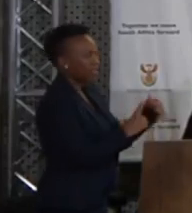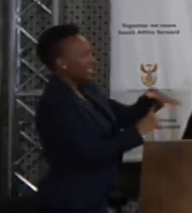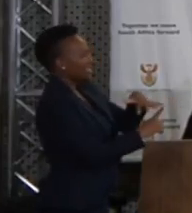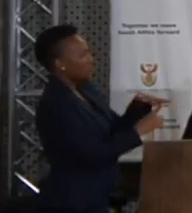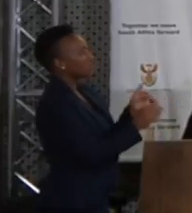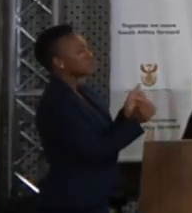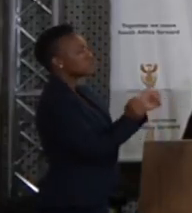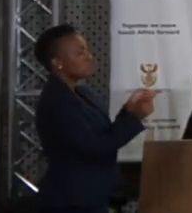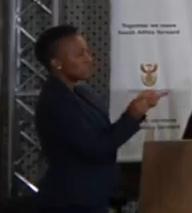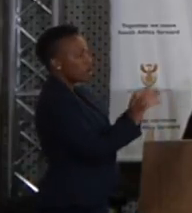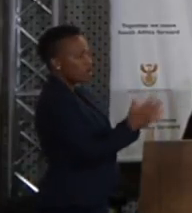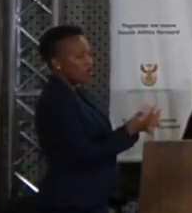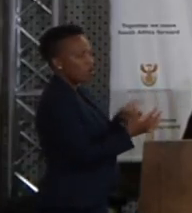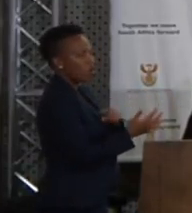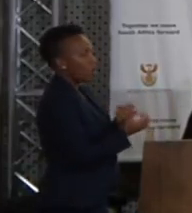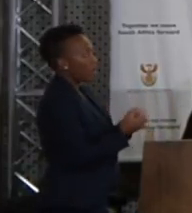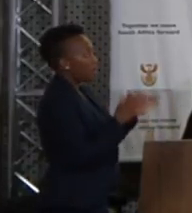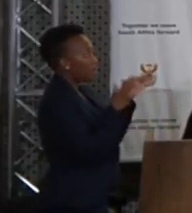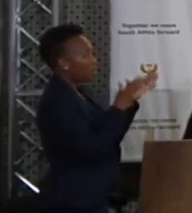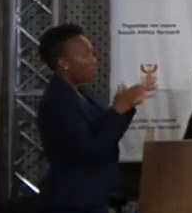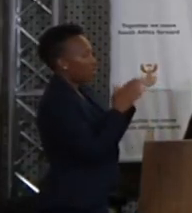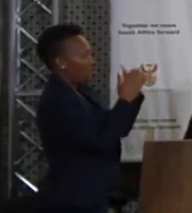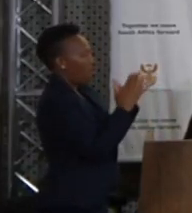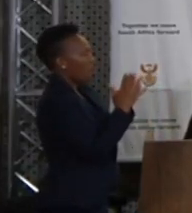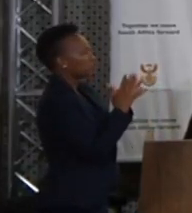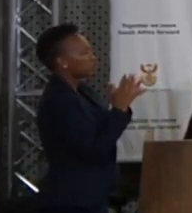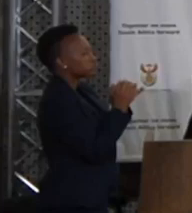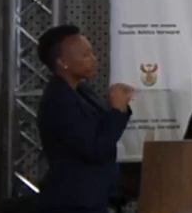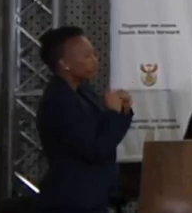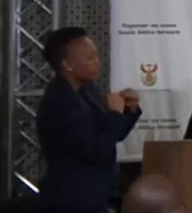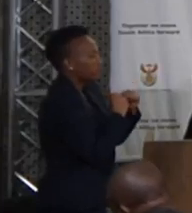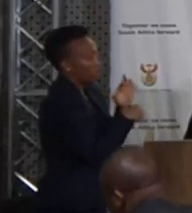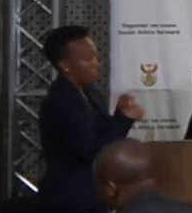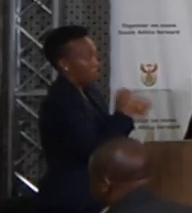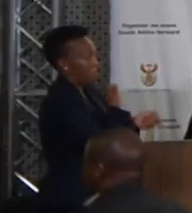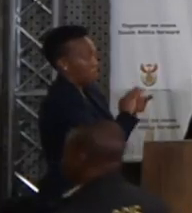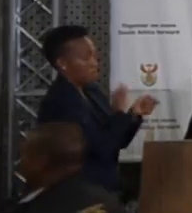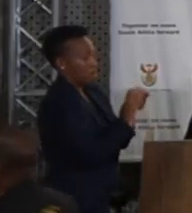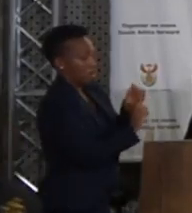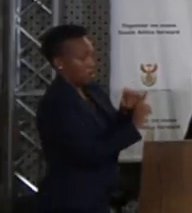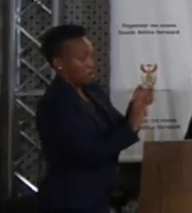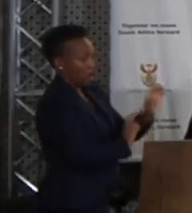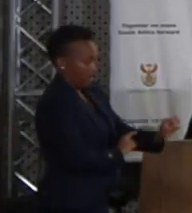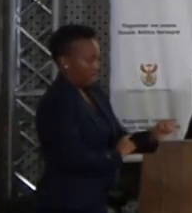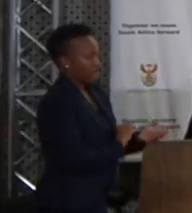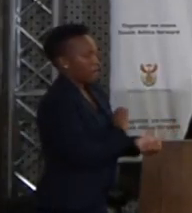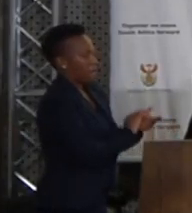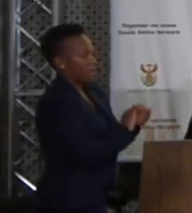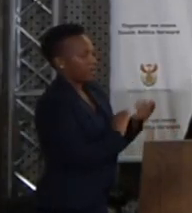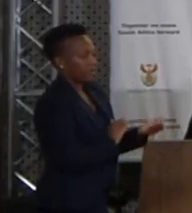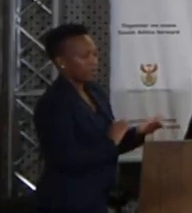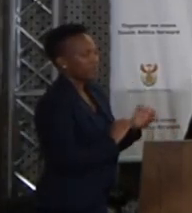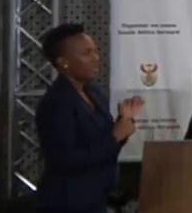is managed, because a lot of people are now crammed inside, so that's a problem. And then the other question that